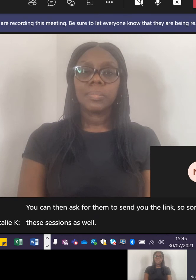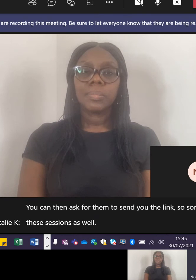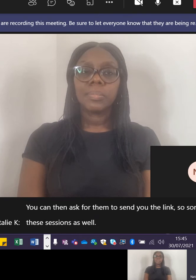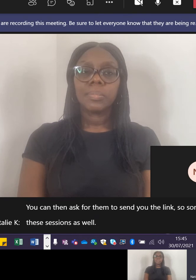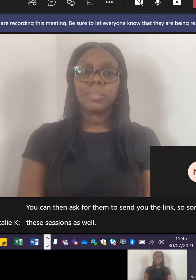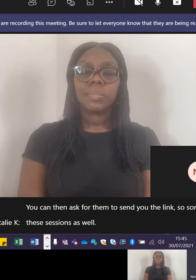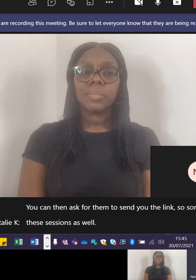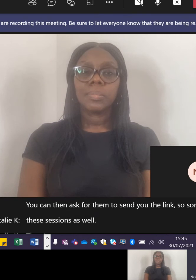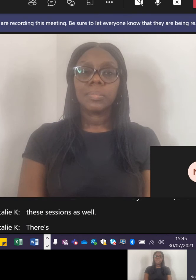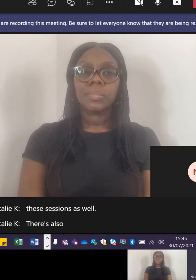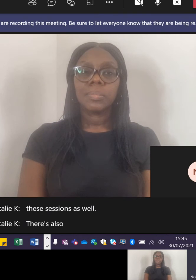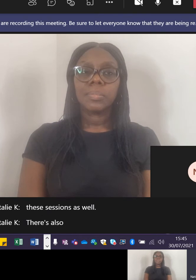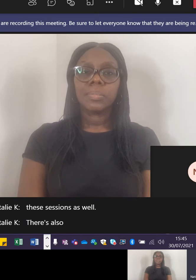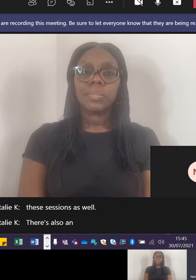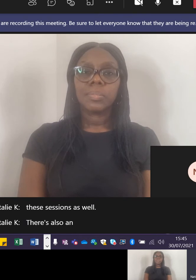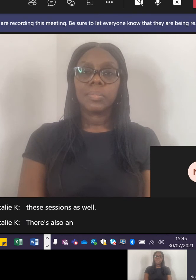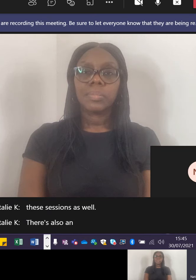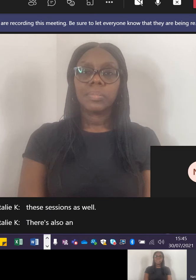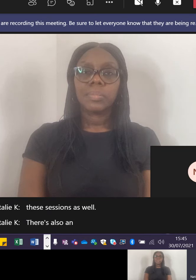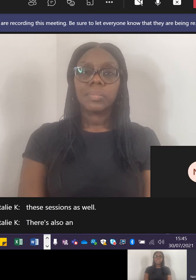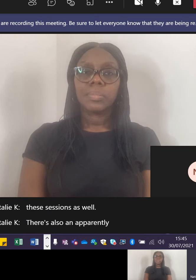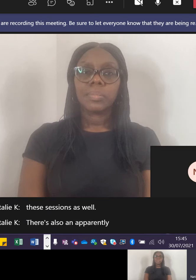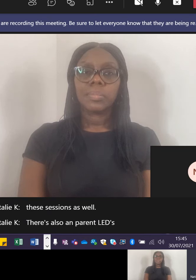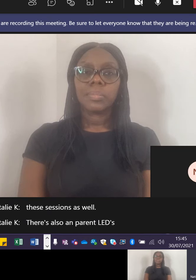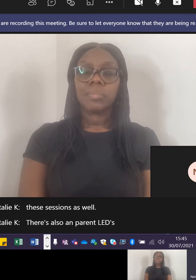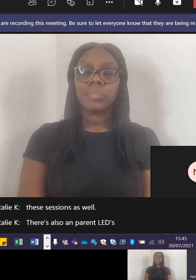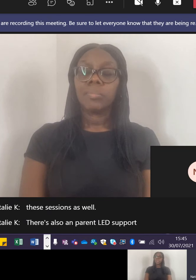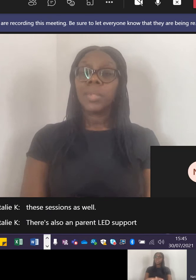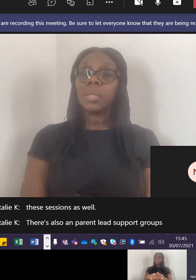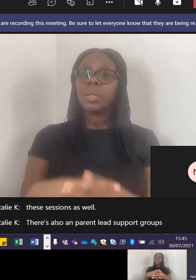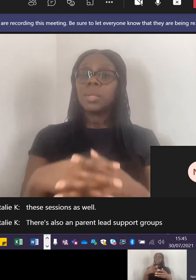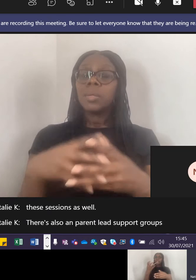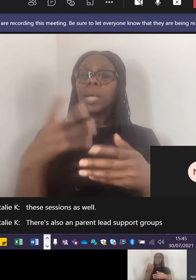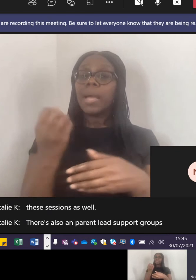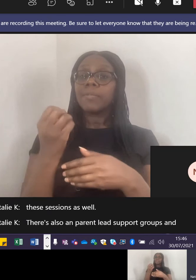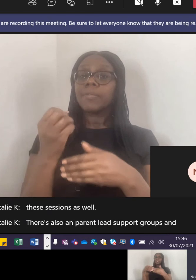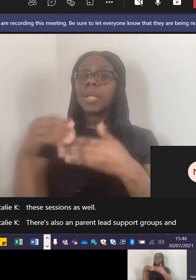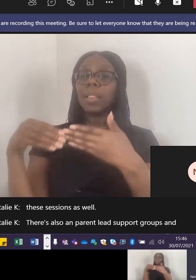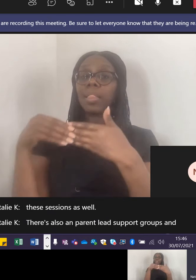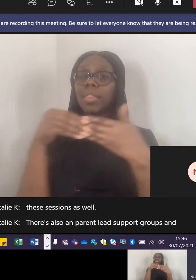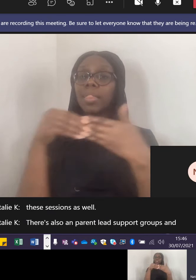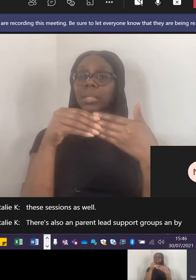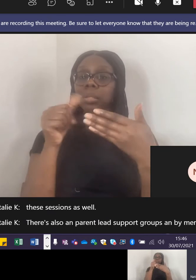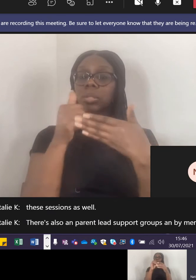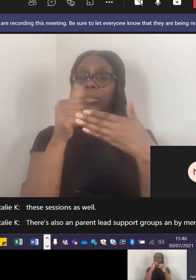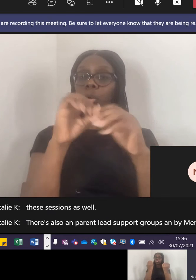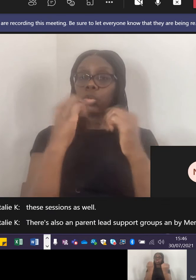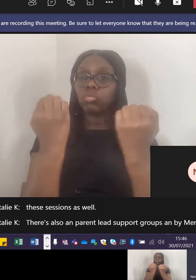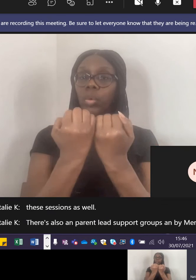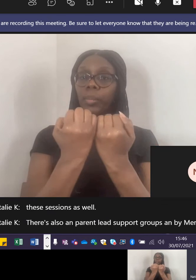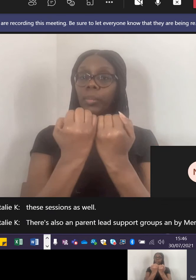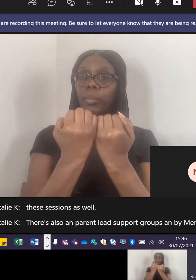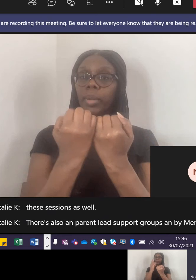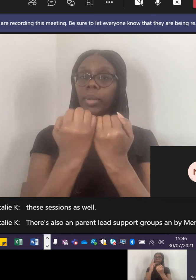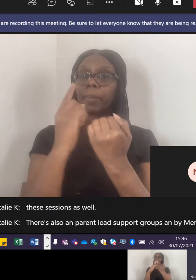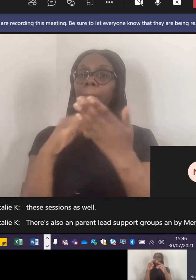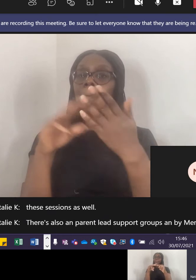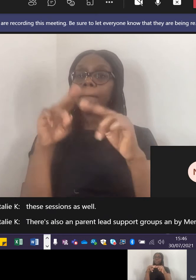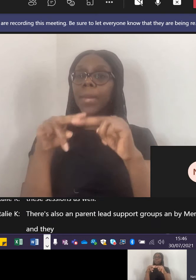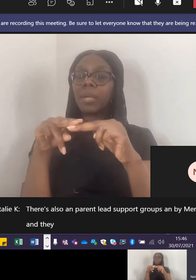There's also parent-led support groups by Mencap, and